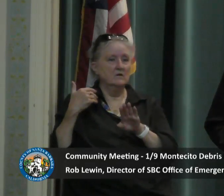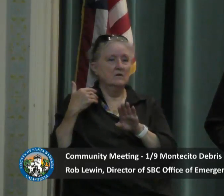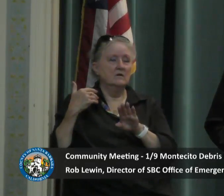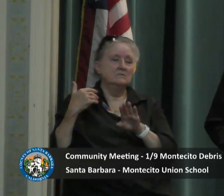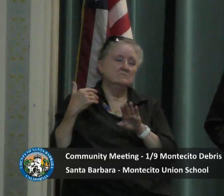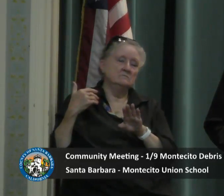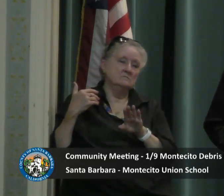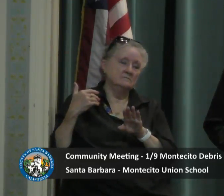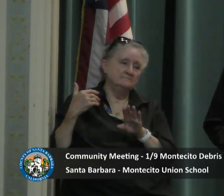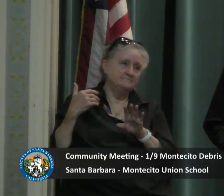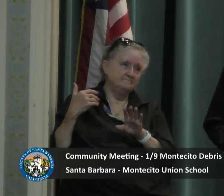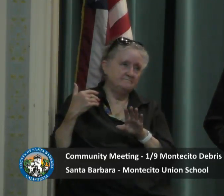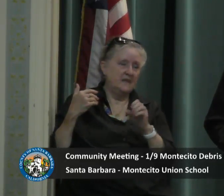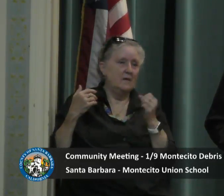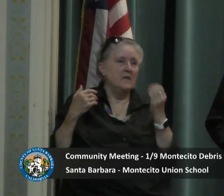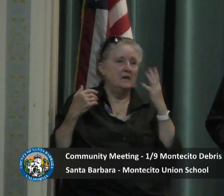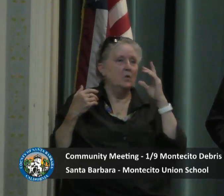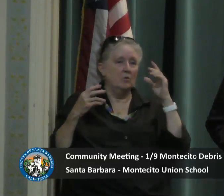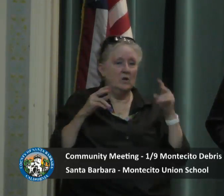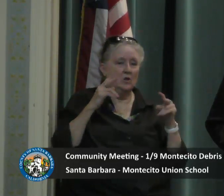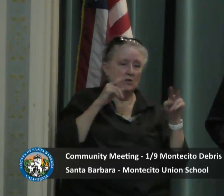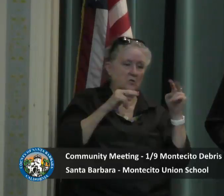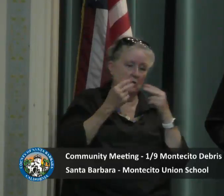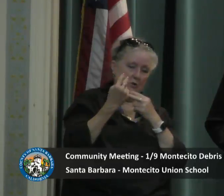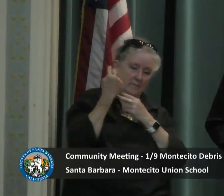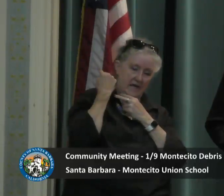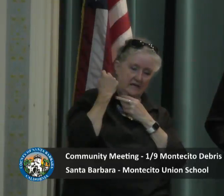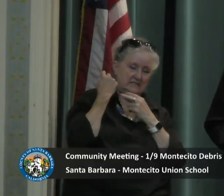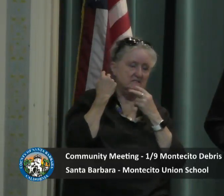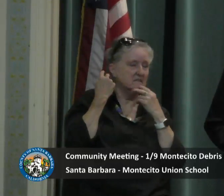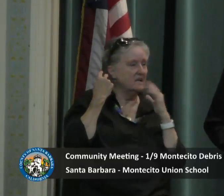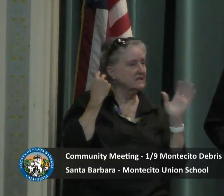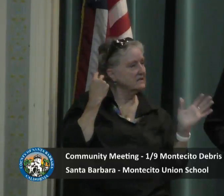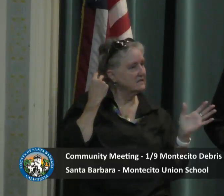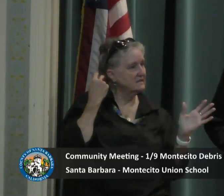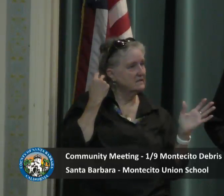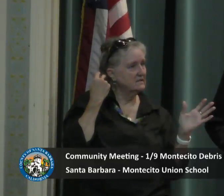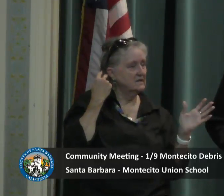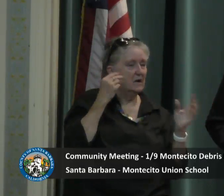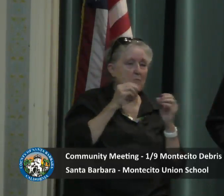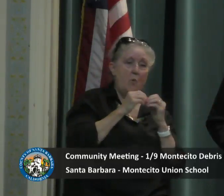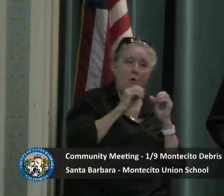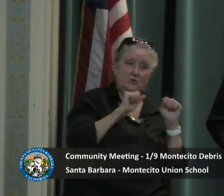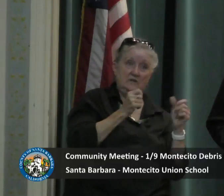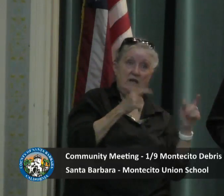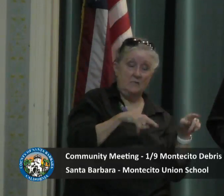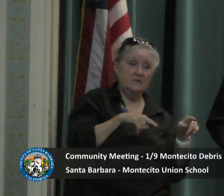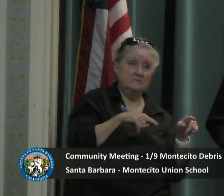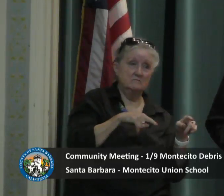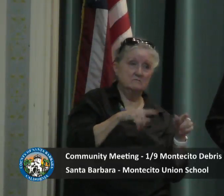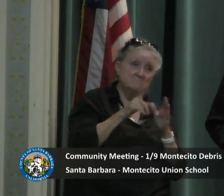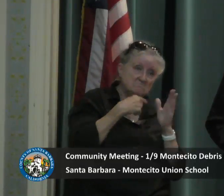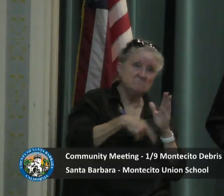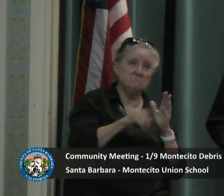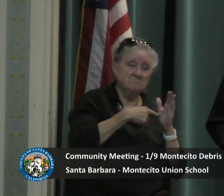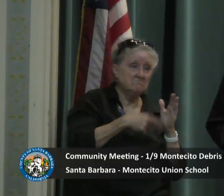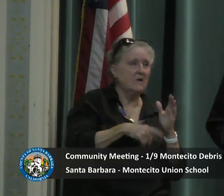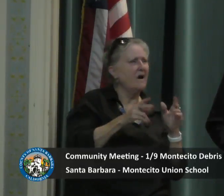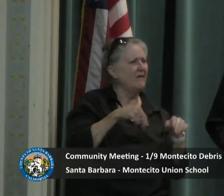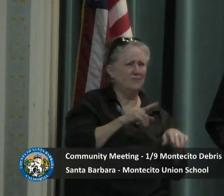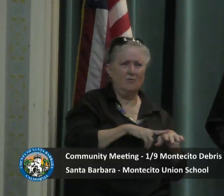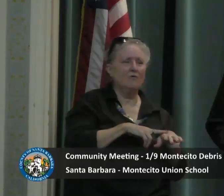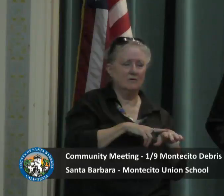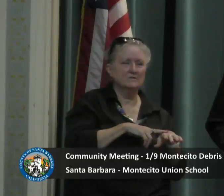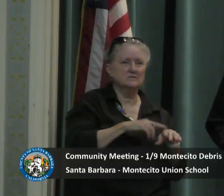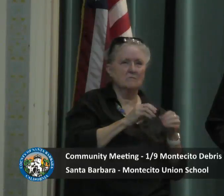Now, many will look back and say that more could have been done. Of course, more can